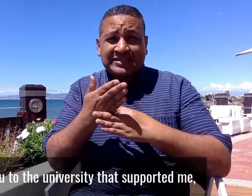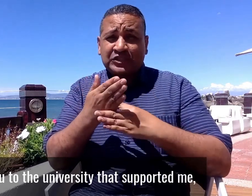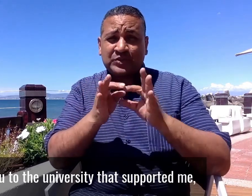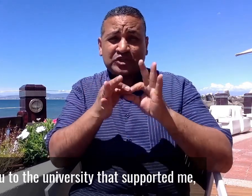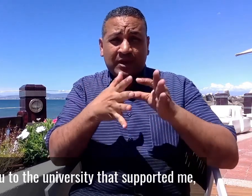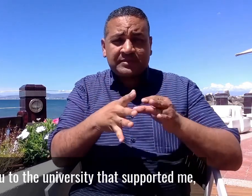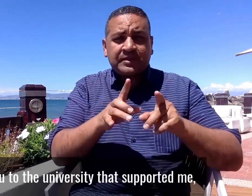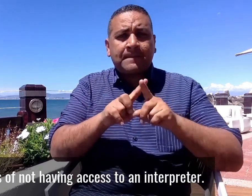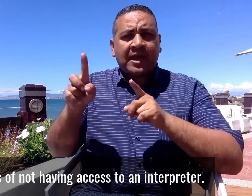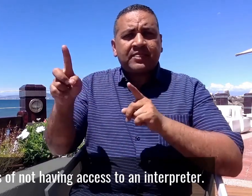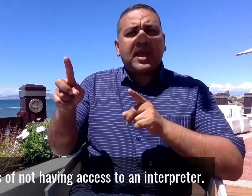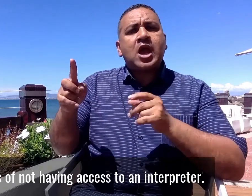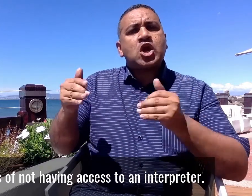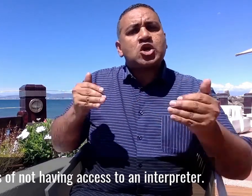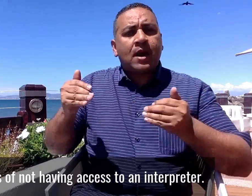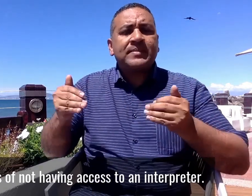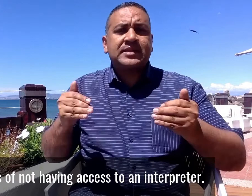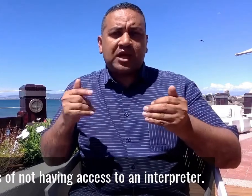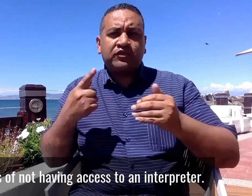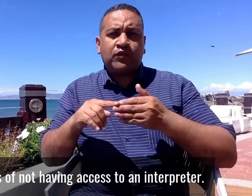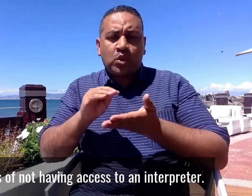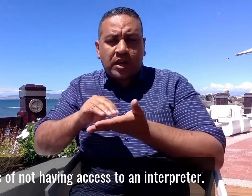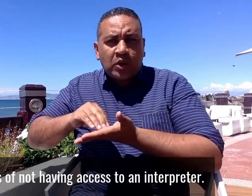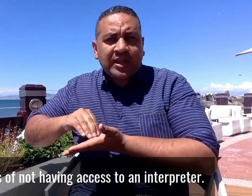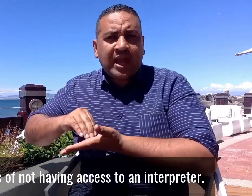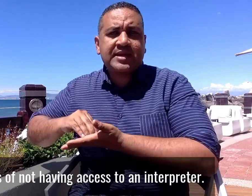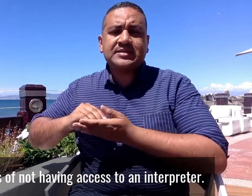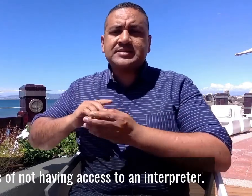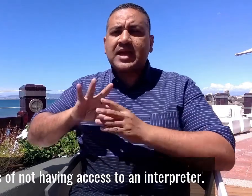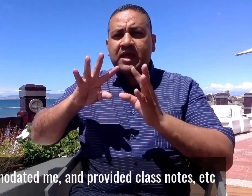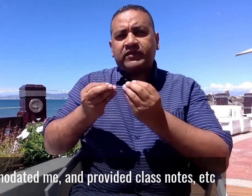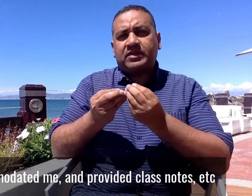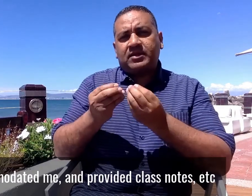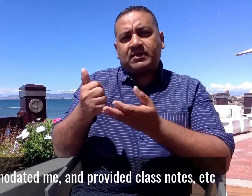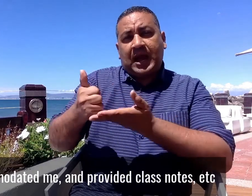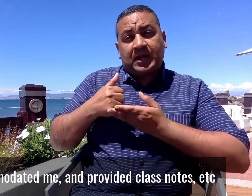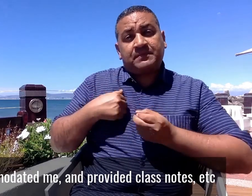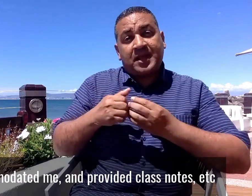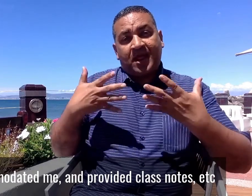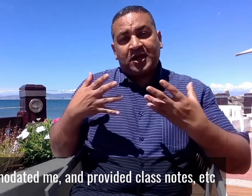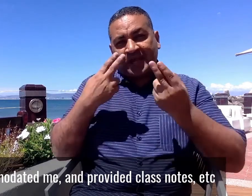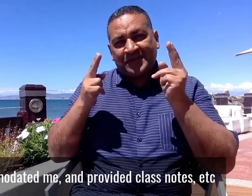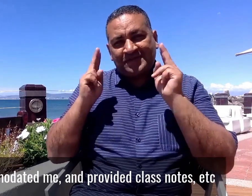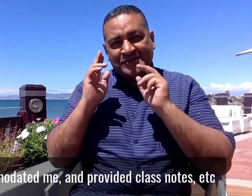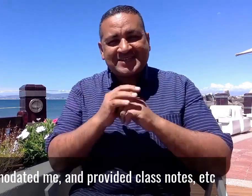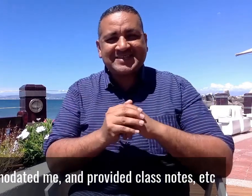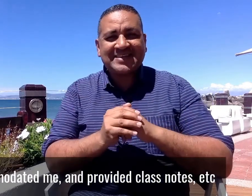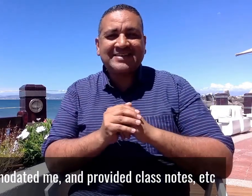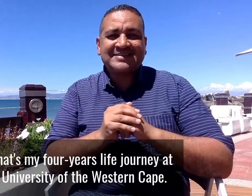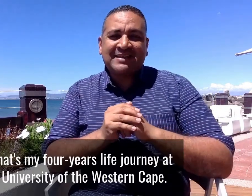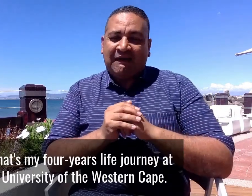supported me. Regardless of not having access to an interpreter, they accommodated me and provided class notes,